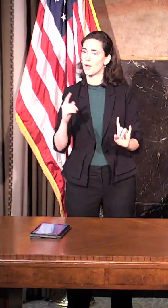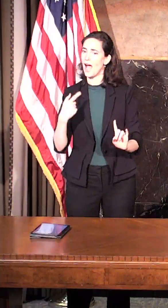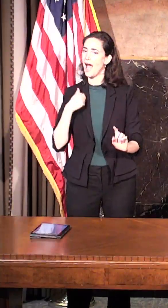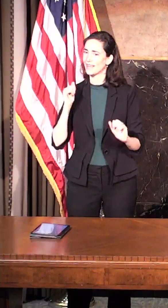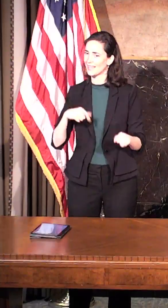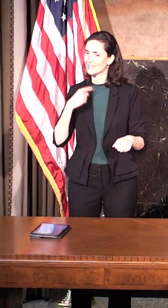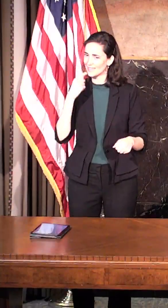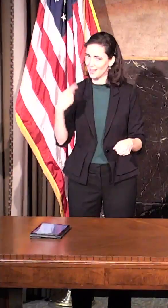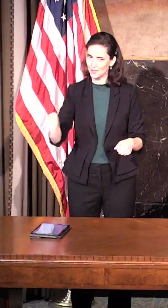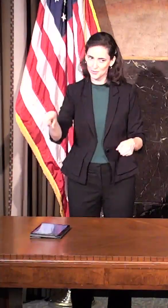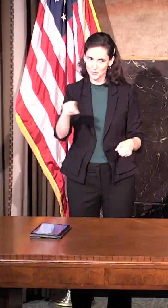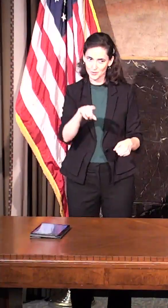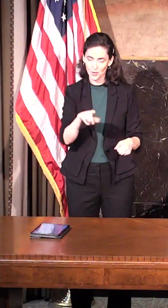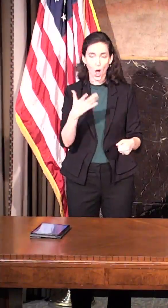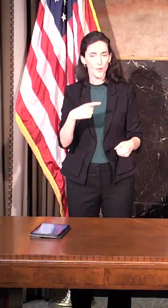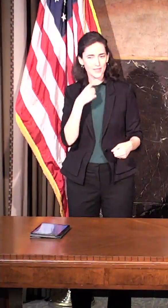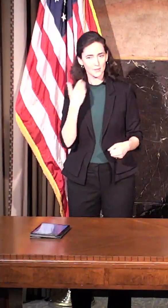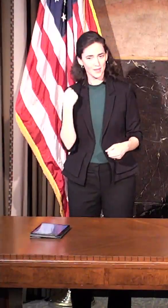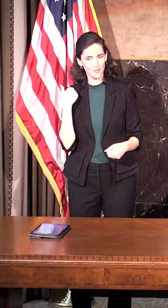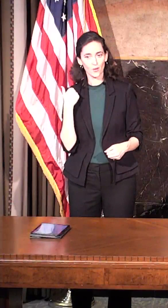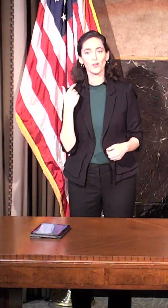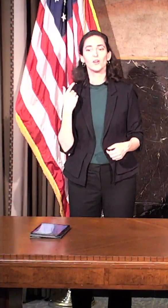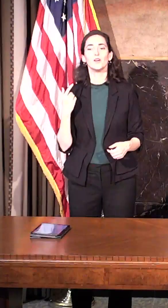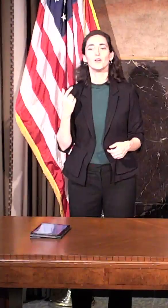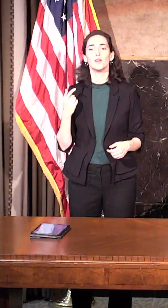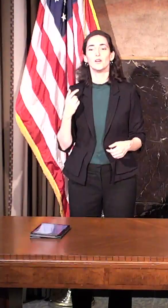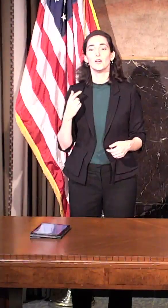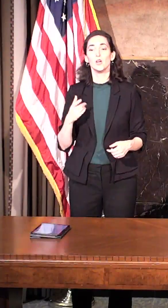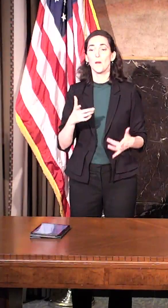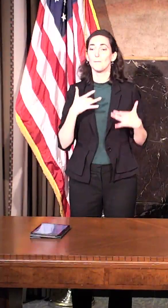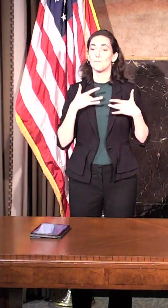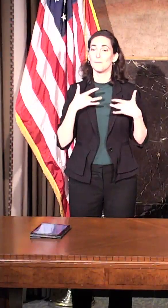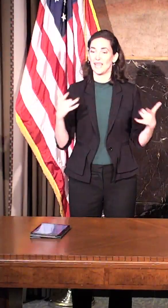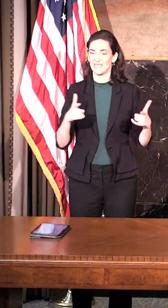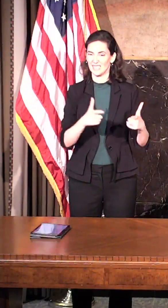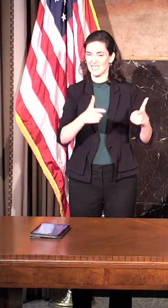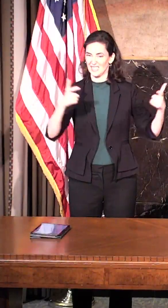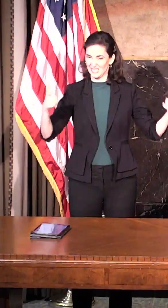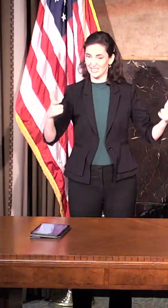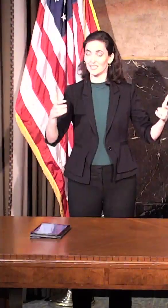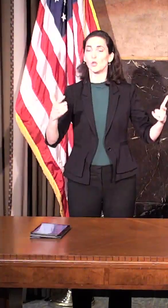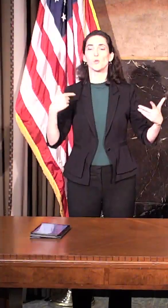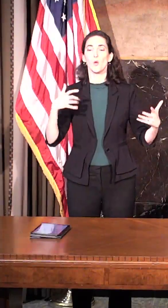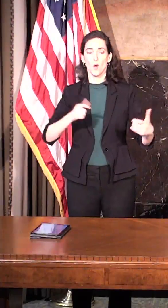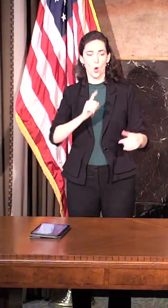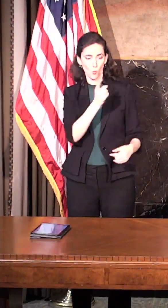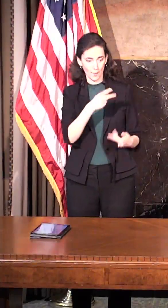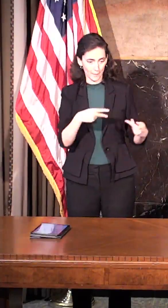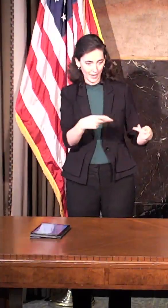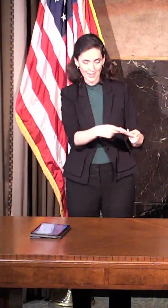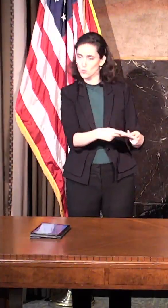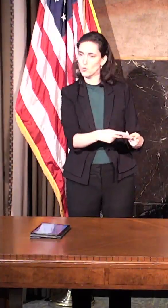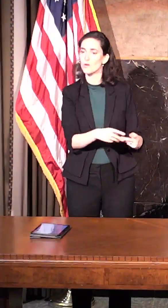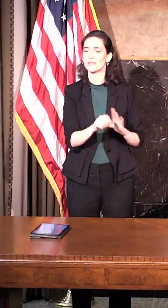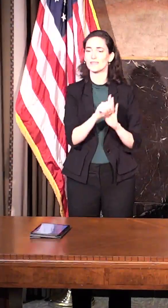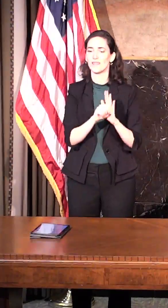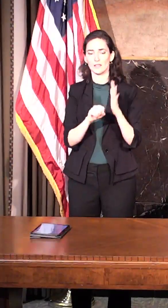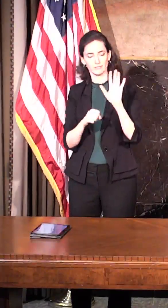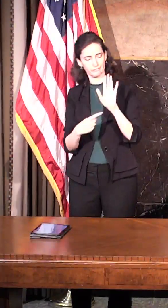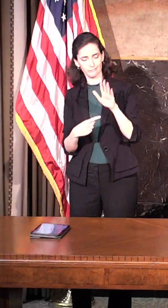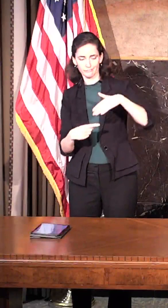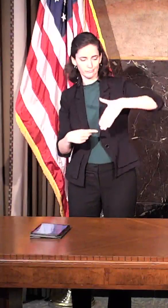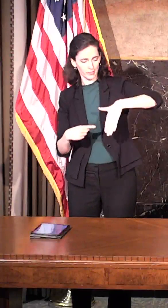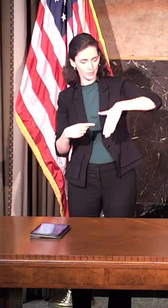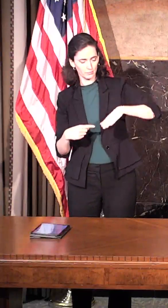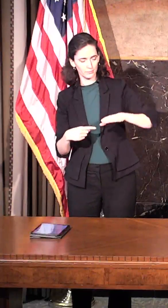we've told you before, we're looking at these types of events happening all over the state and working very closely with